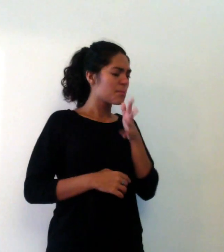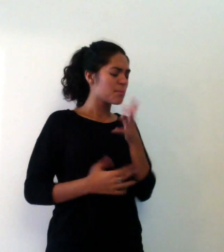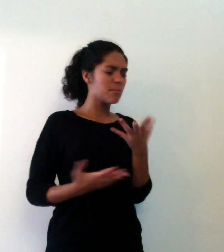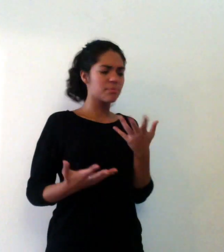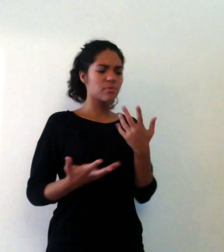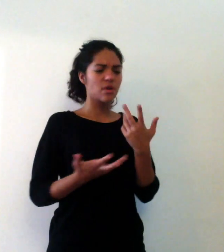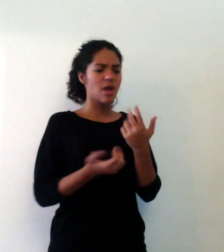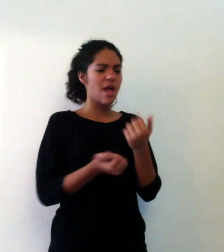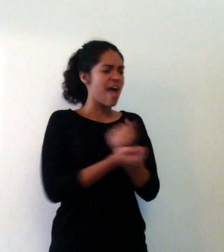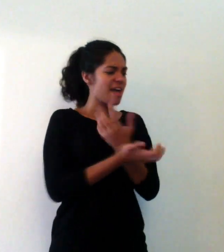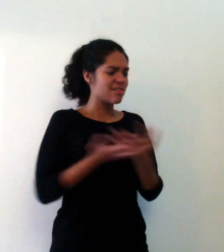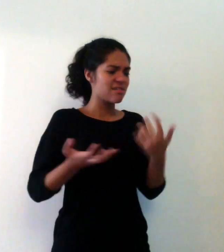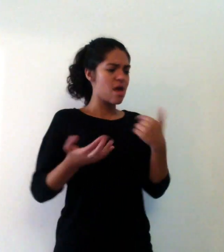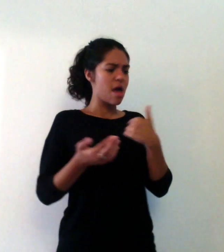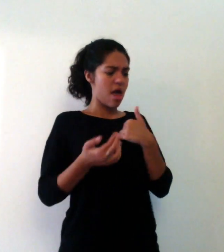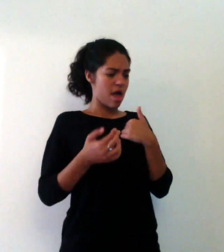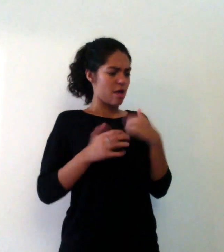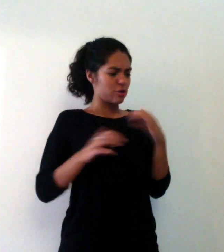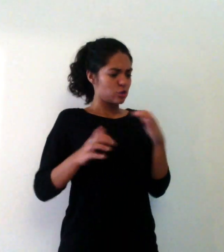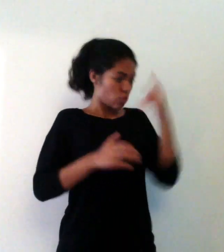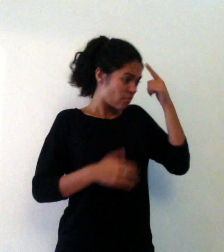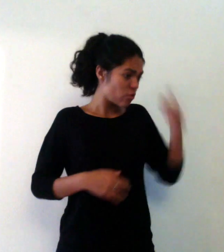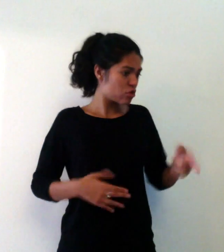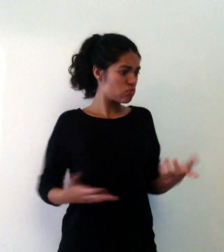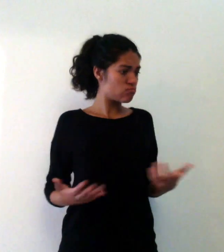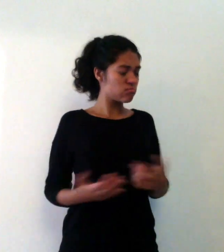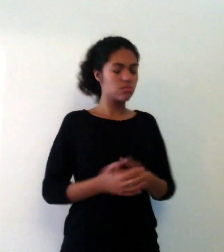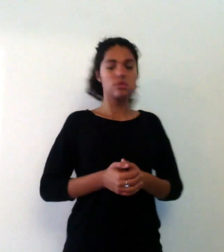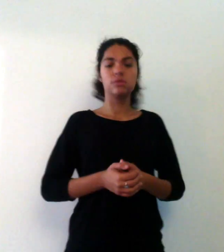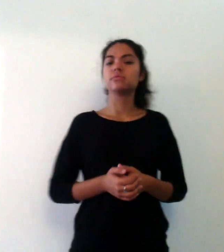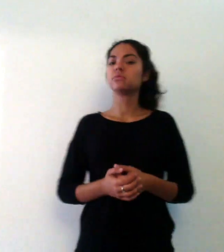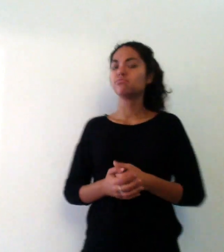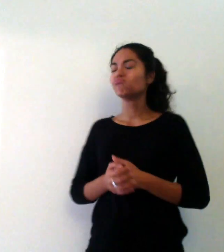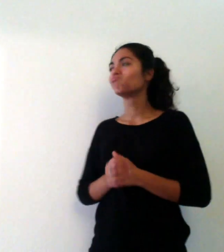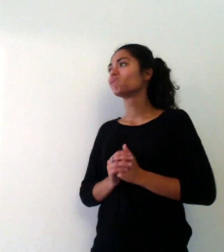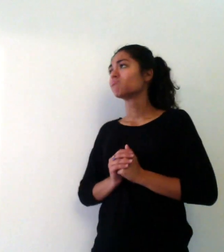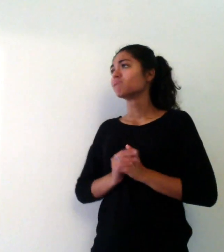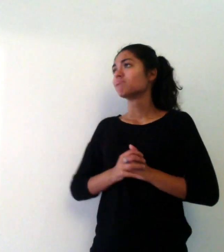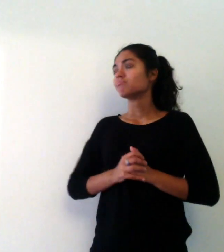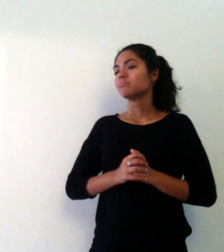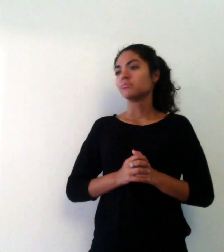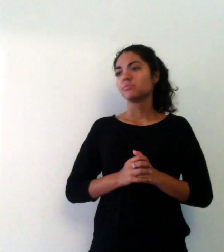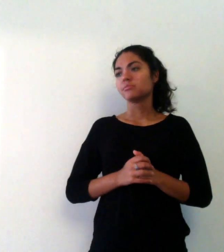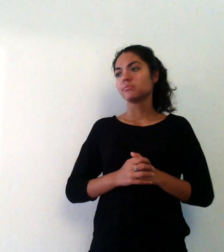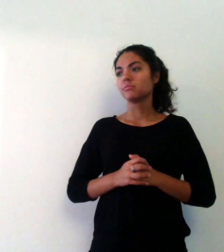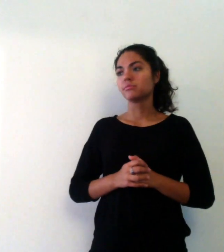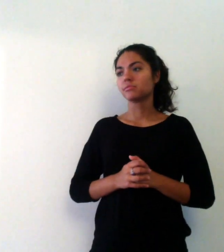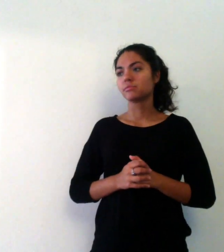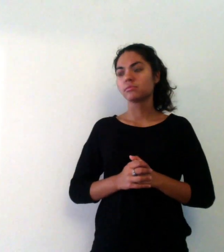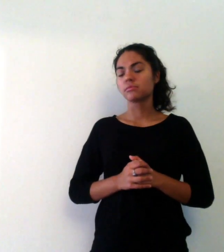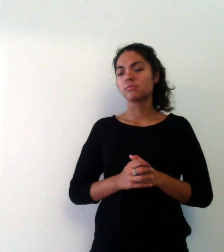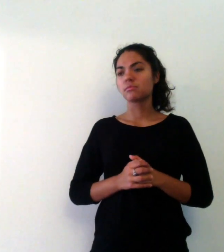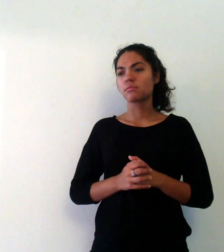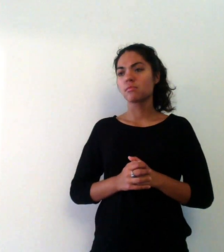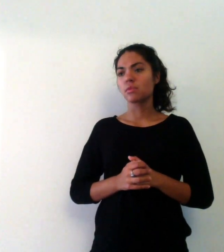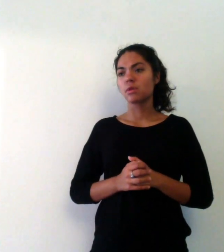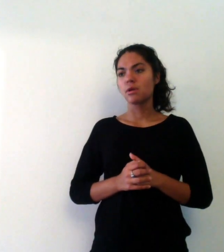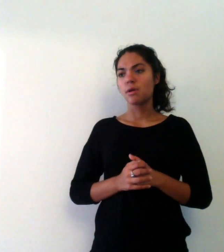do for you? He said she paused, the lips began to